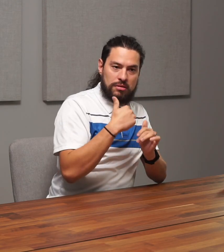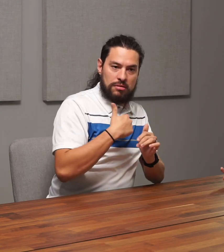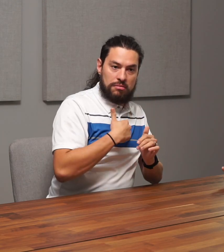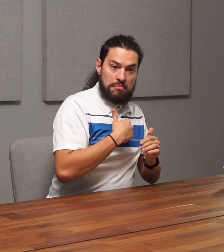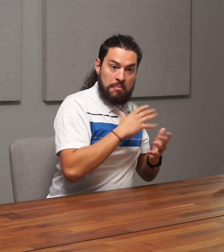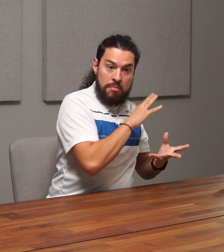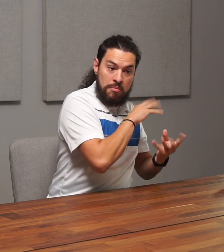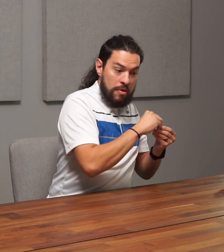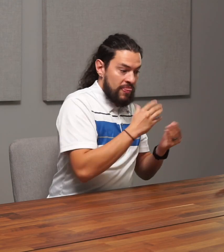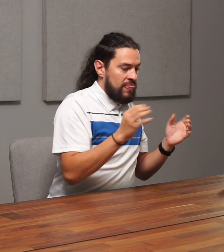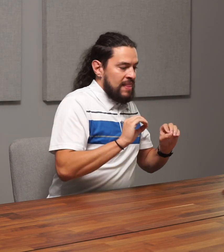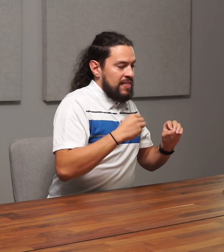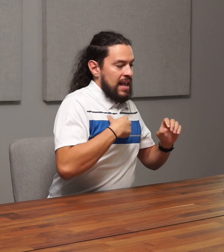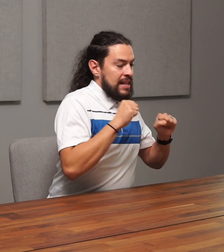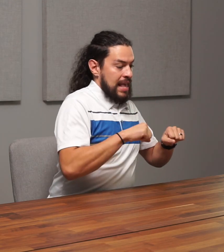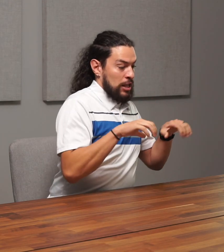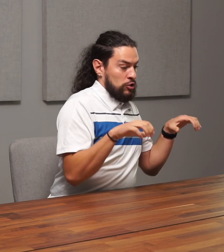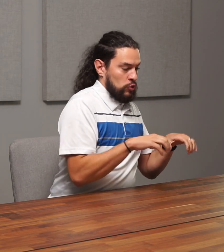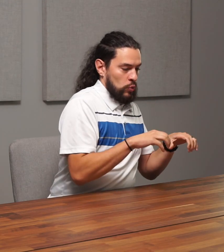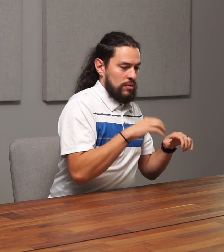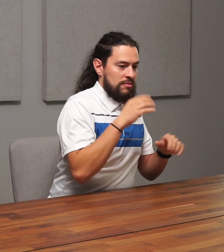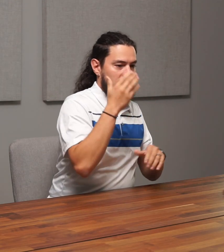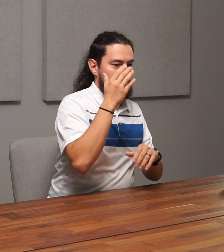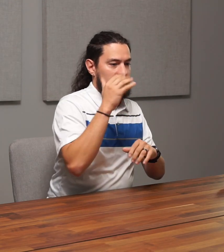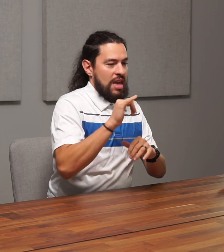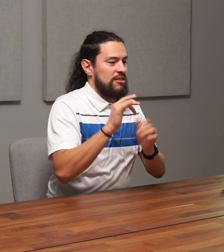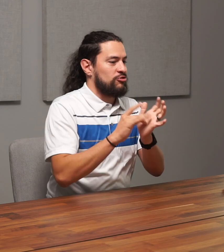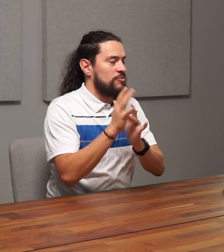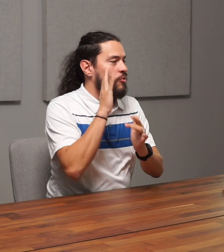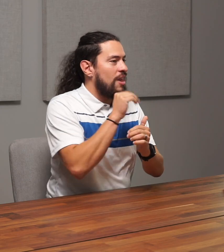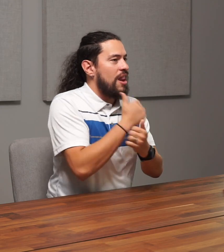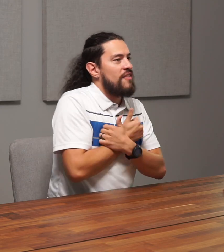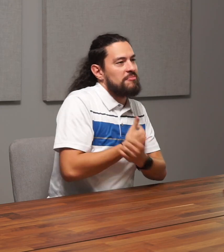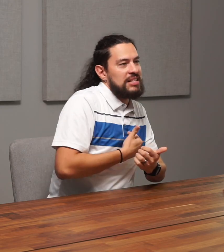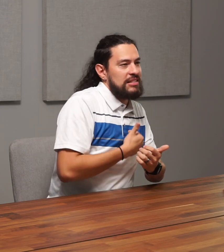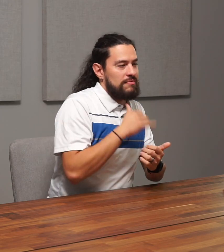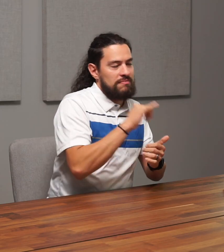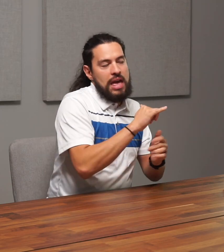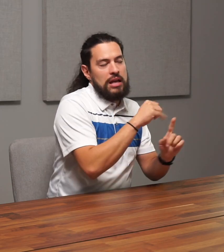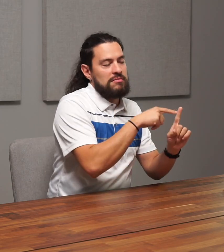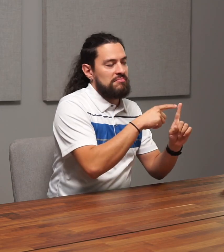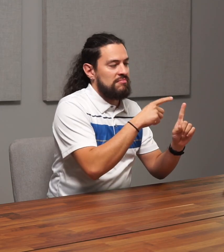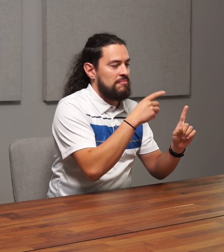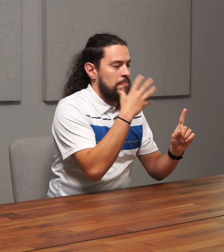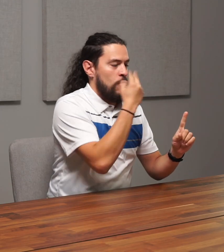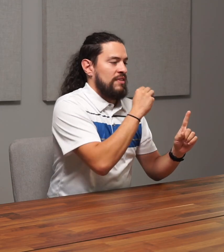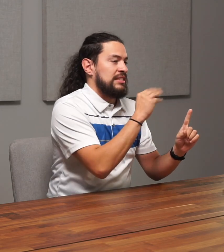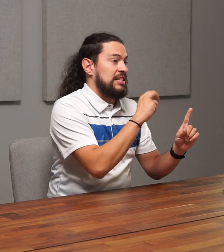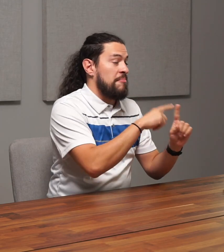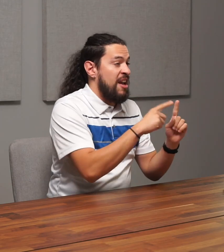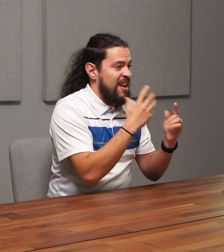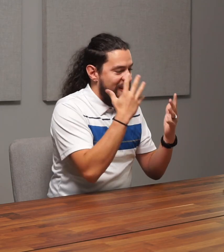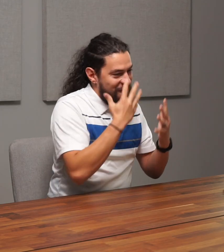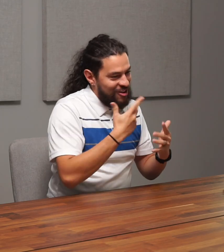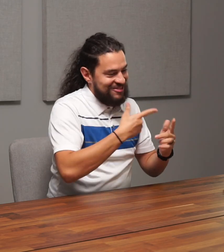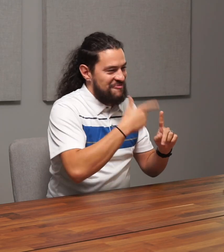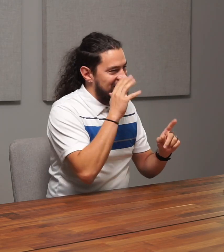need to know jesus all of the things in my life there's nothing that i can do that is so wrong that jesus would not love me